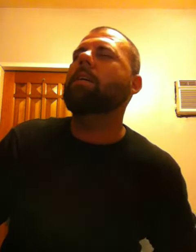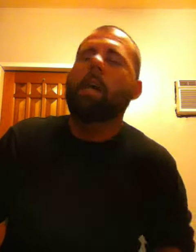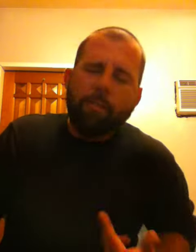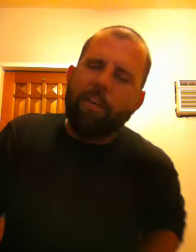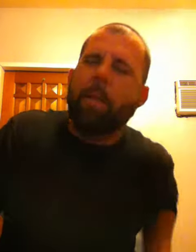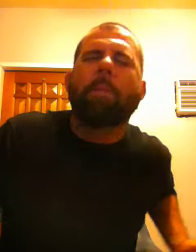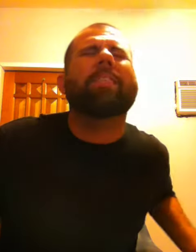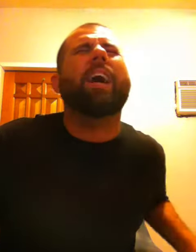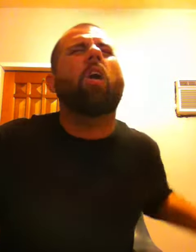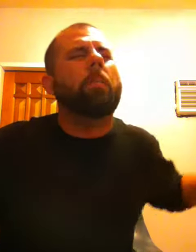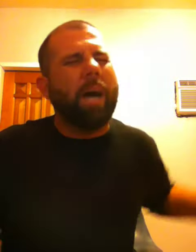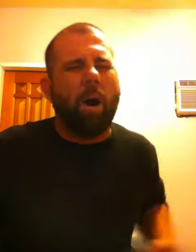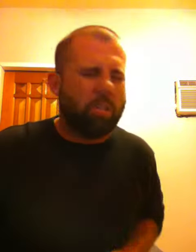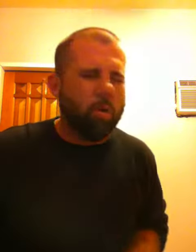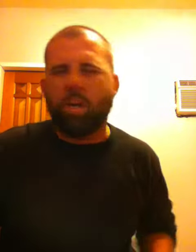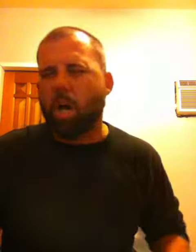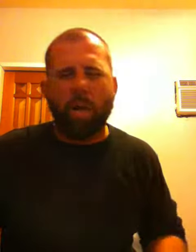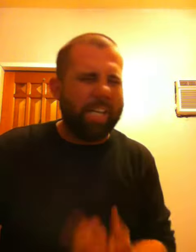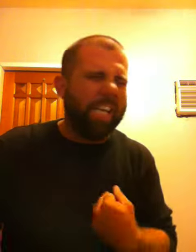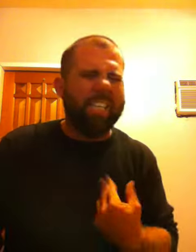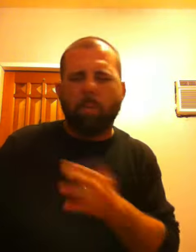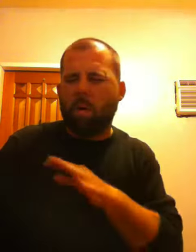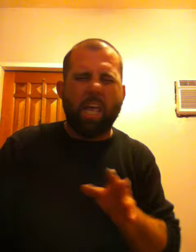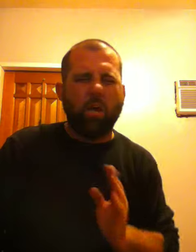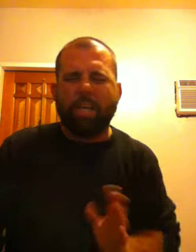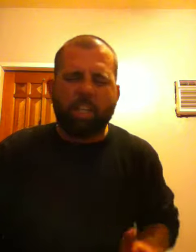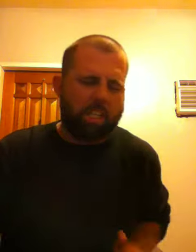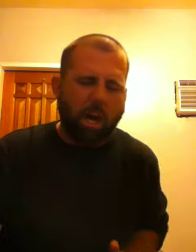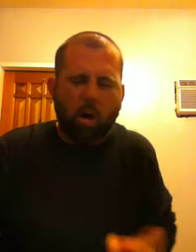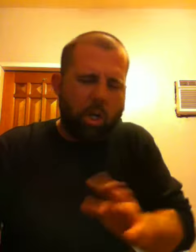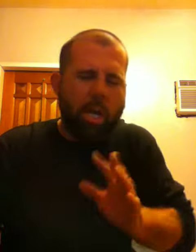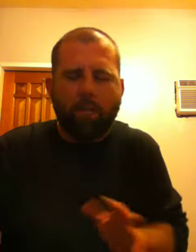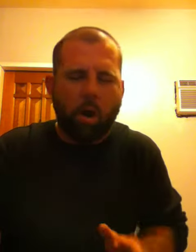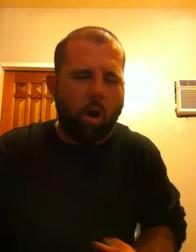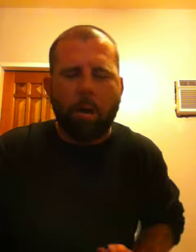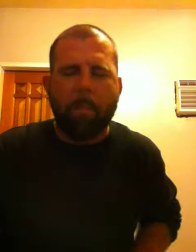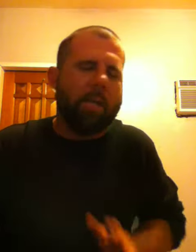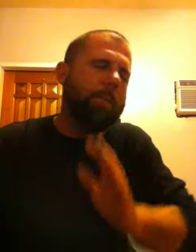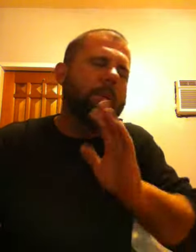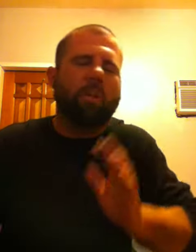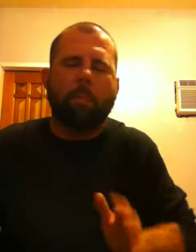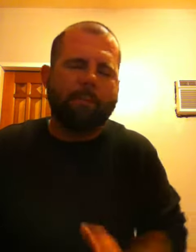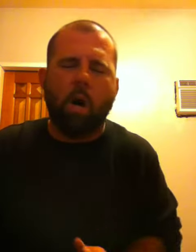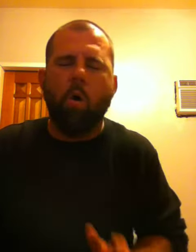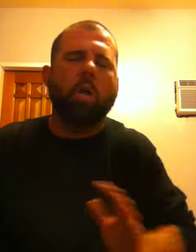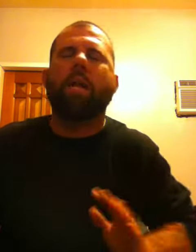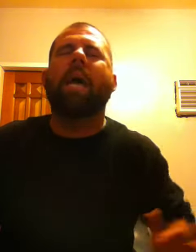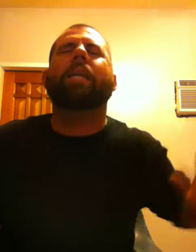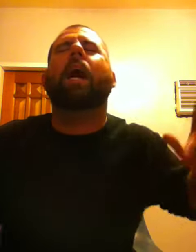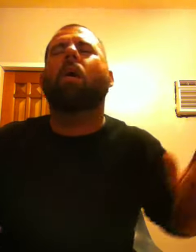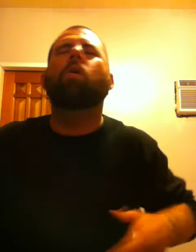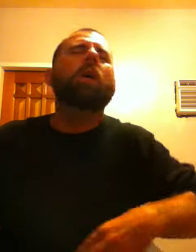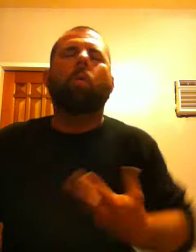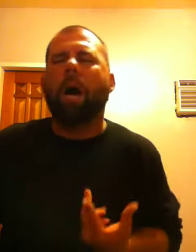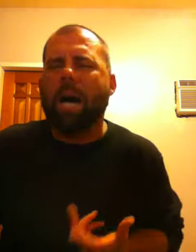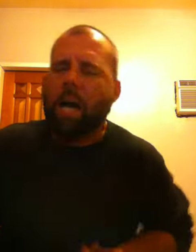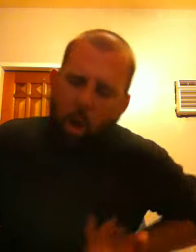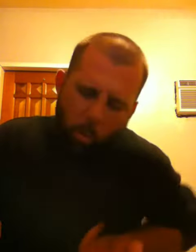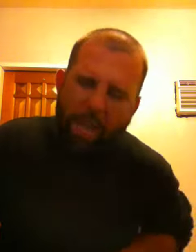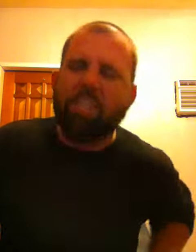-hee Feelin' my song Gone Sogin' on that heat Smokin' on that chichong You never heard about the music before Your daddy don't Why? Why you